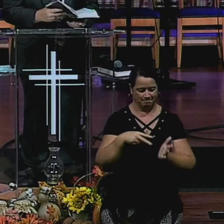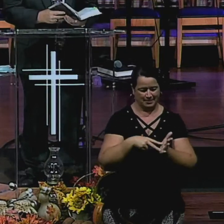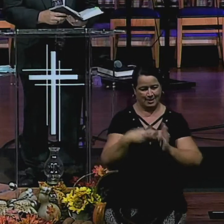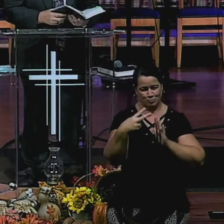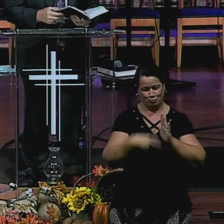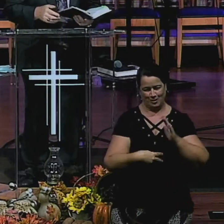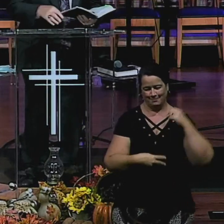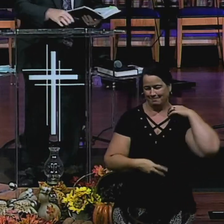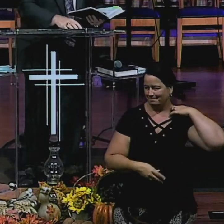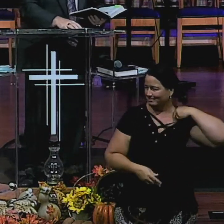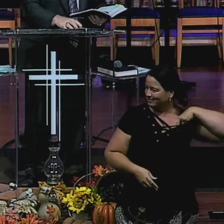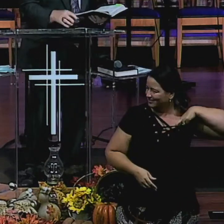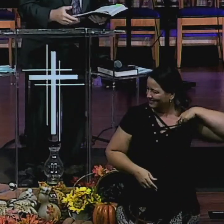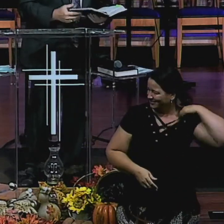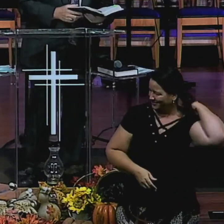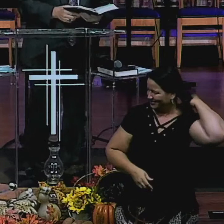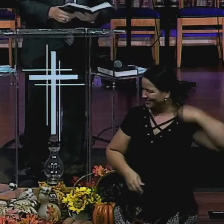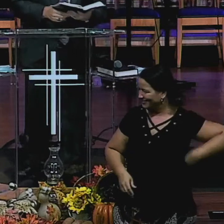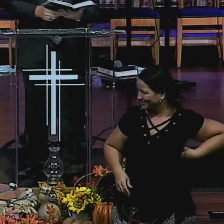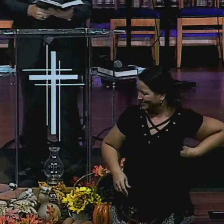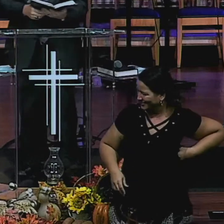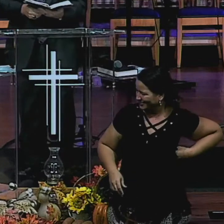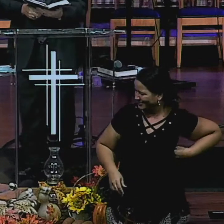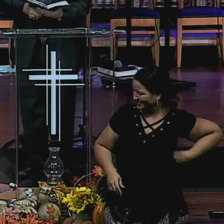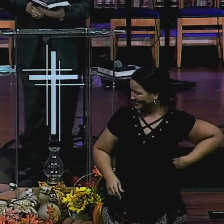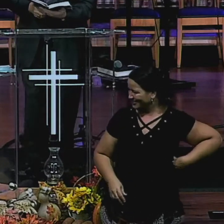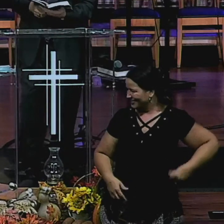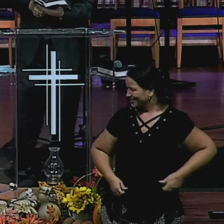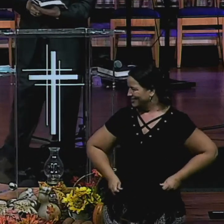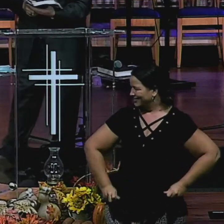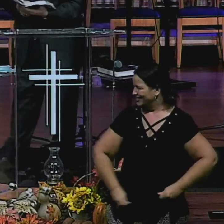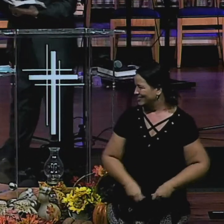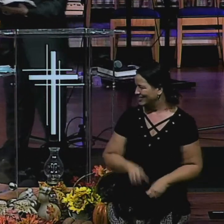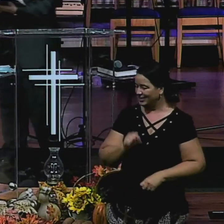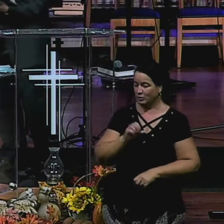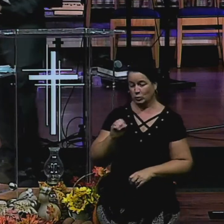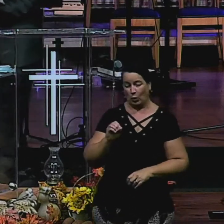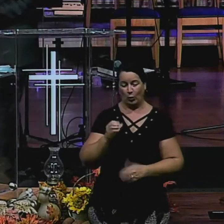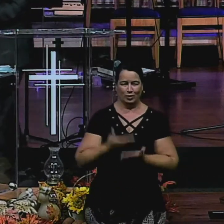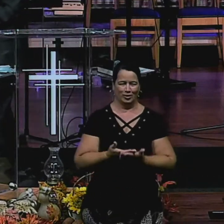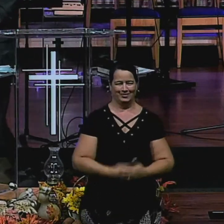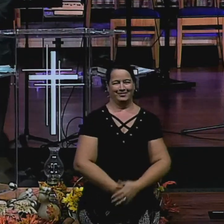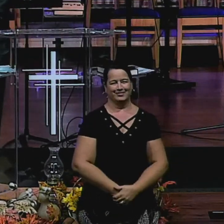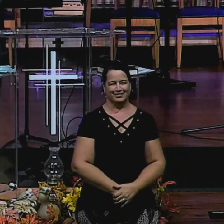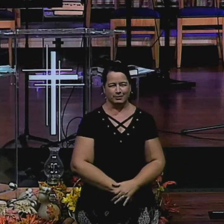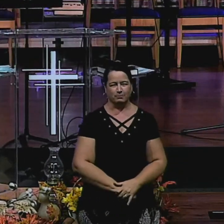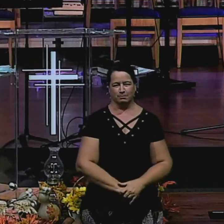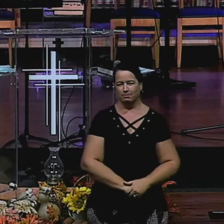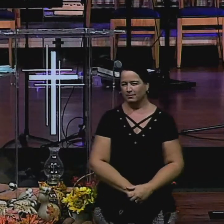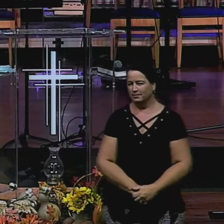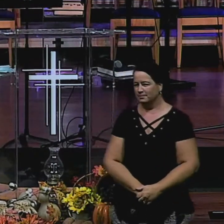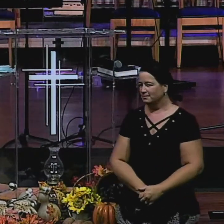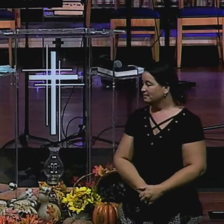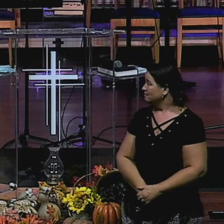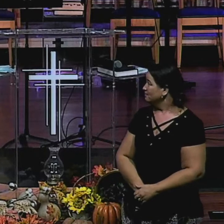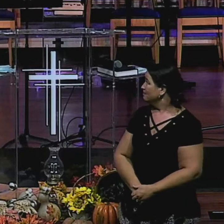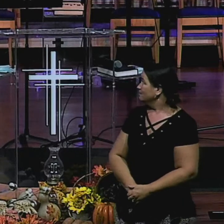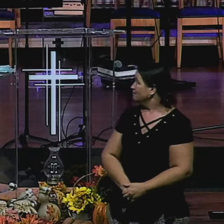down on verse 2, which is so good. It's so good. I'm going to read aloud. You read along with